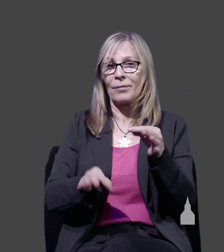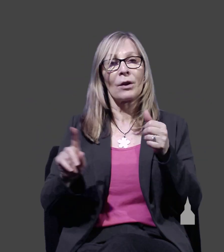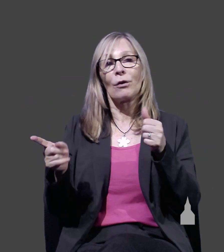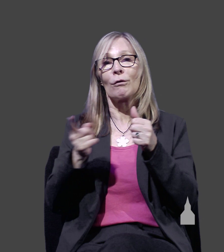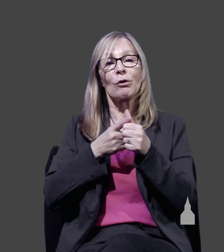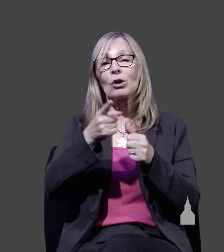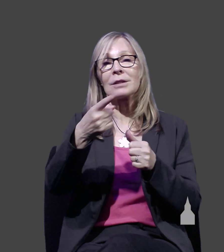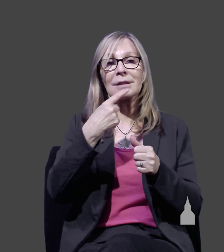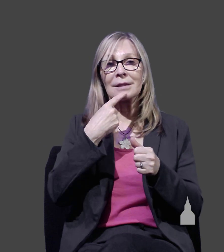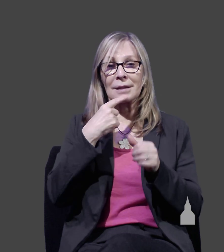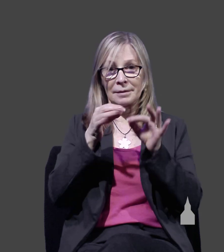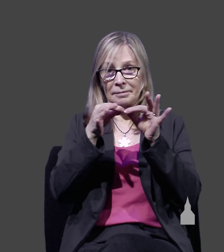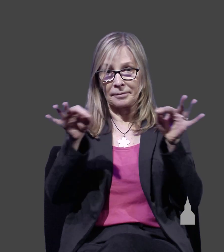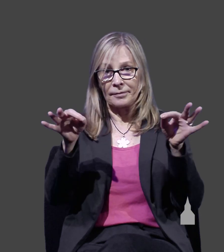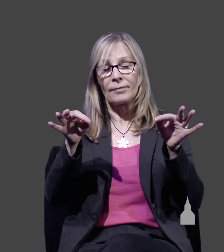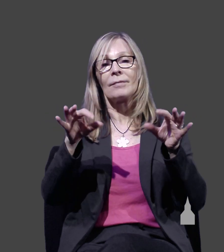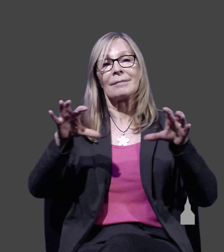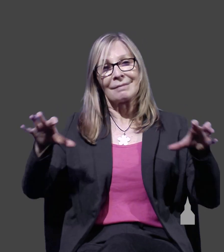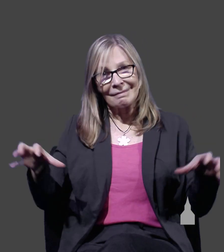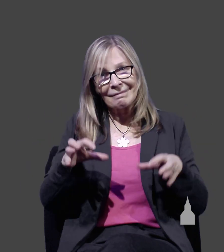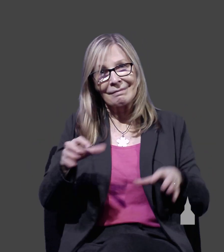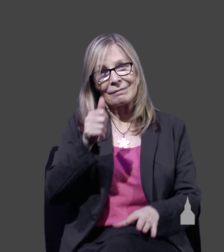conduct yourselves with wisdom.